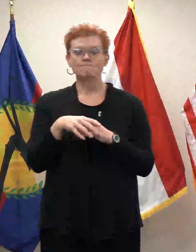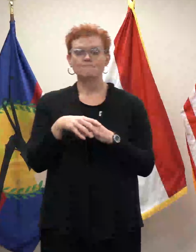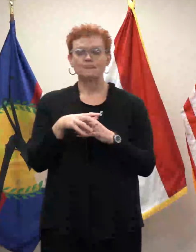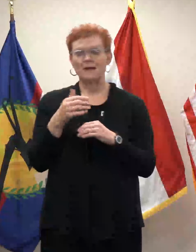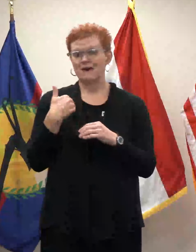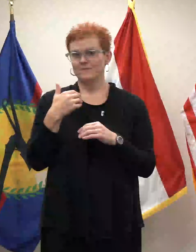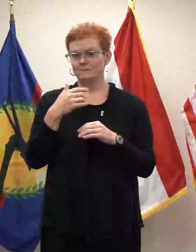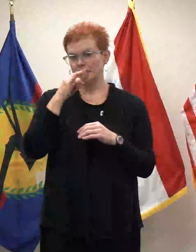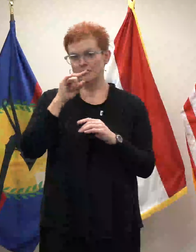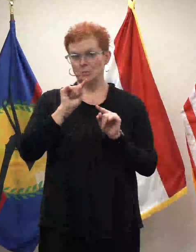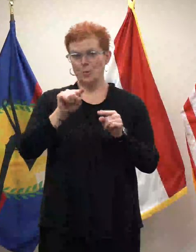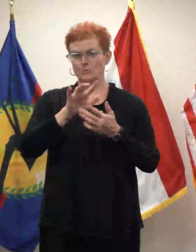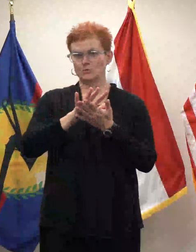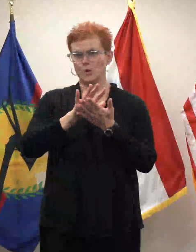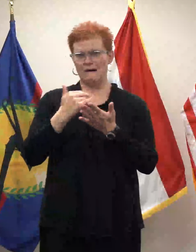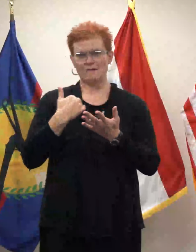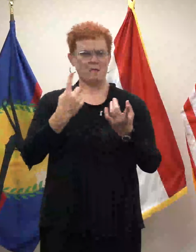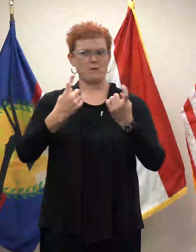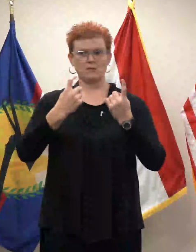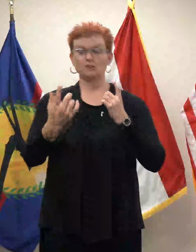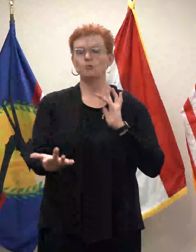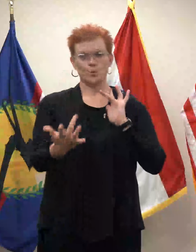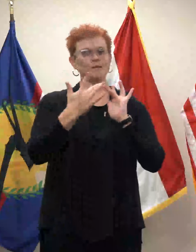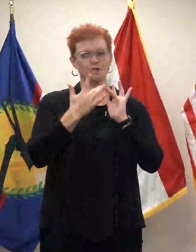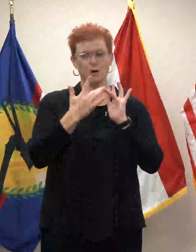have kids who have to go to school and they have a lot of questions, I would say reach out.